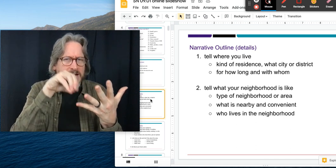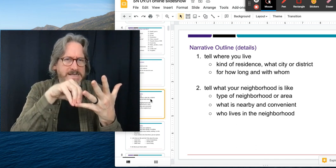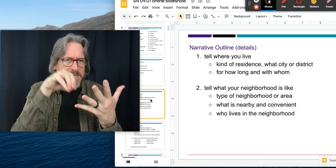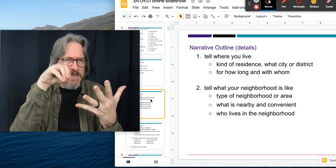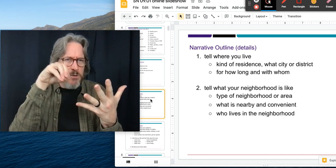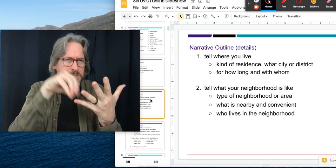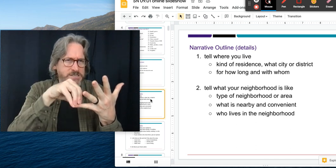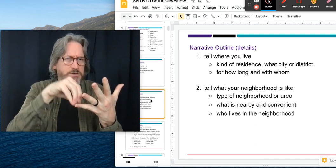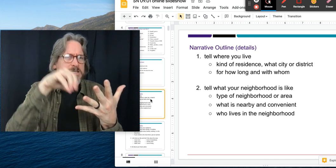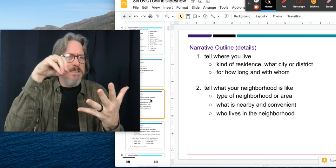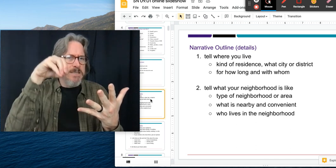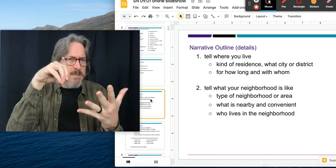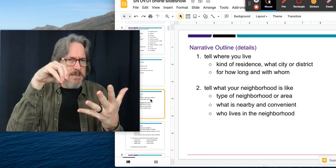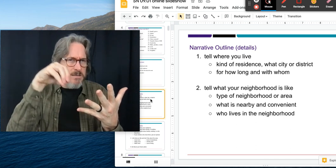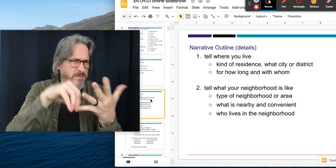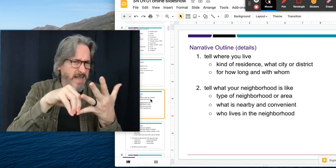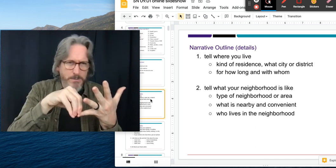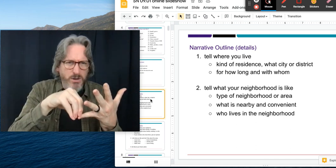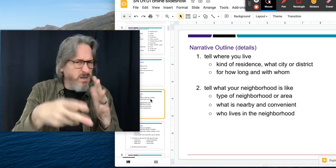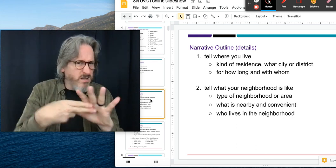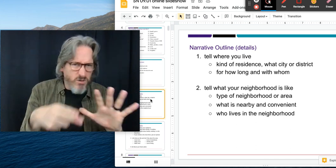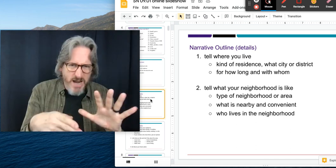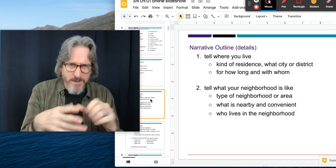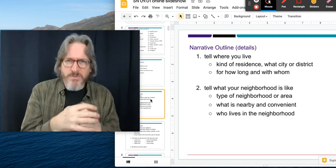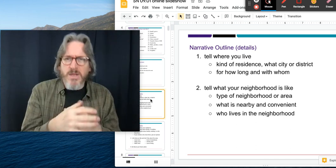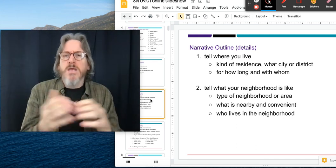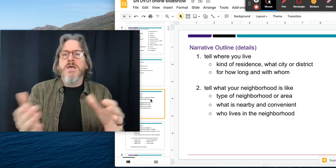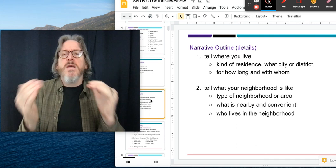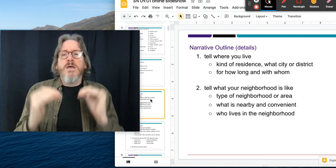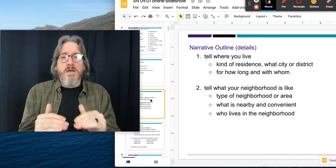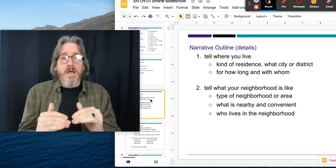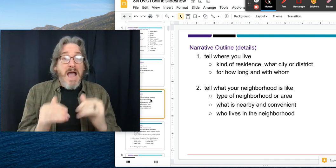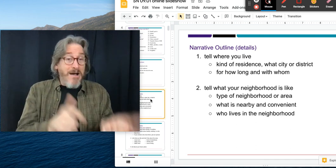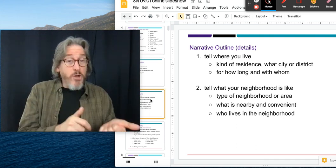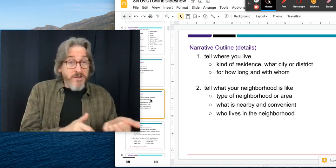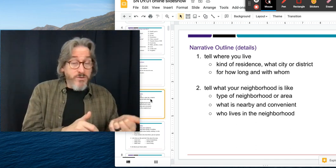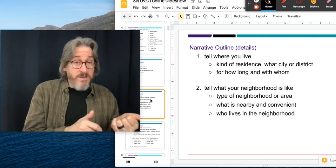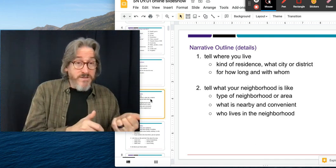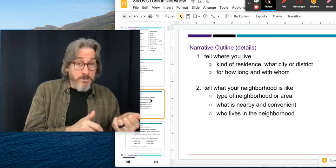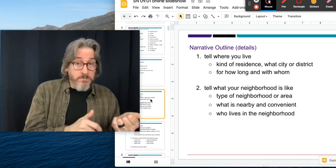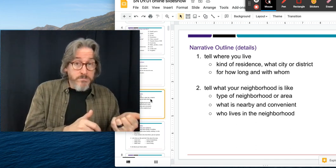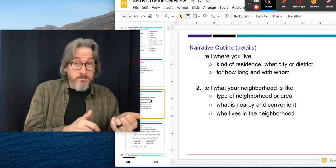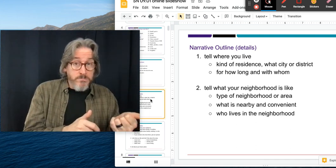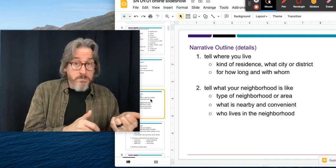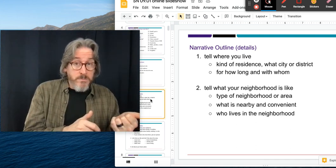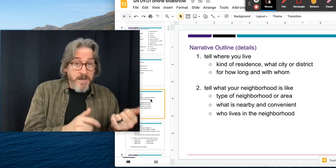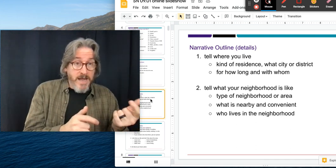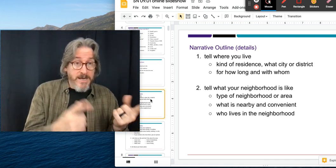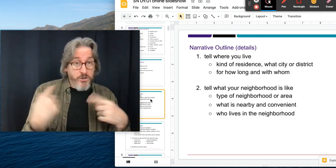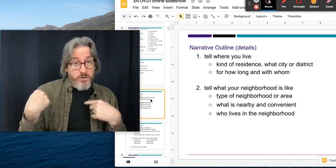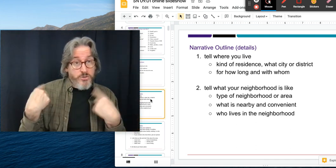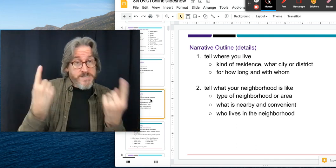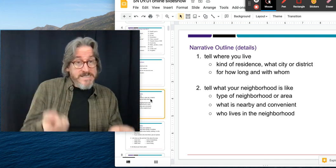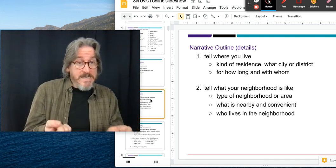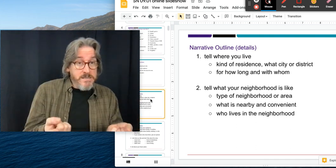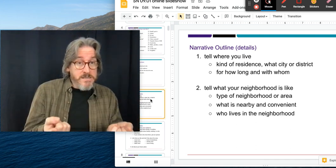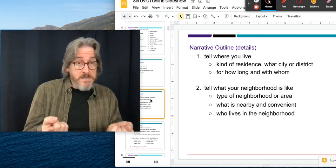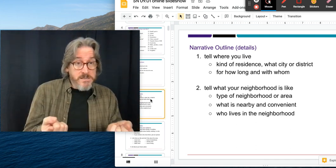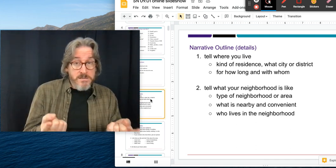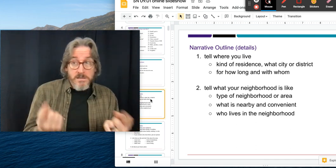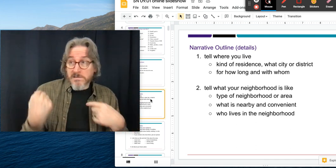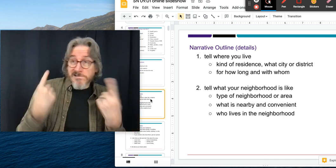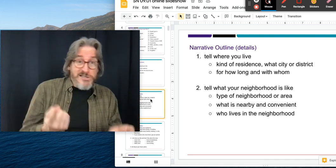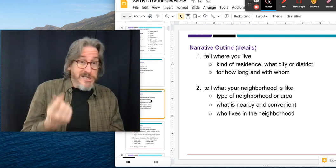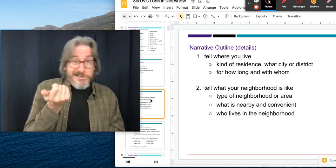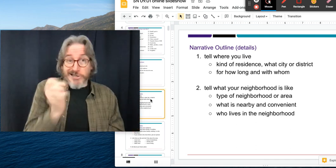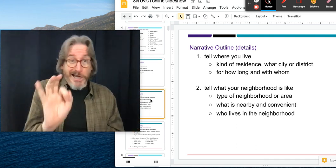neighborhood that has or district label or name? How long have you lived there? And you can do